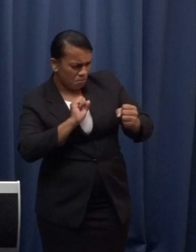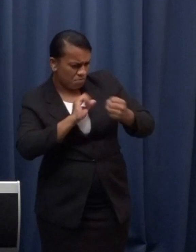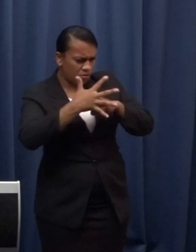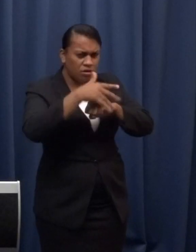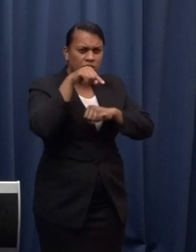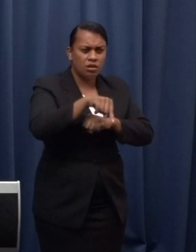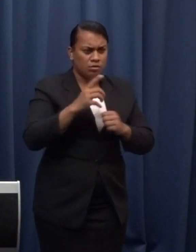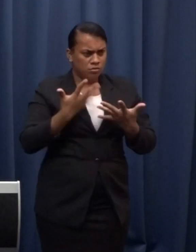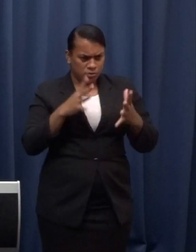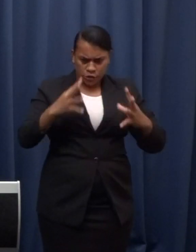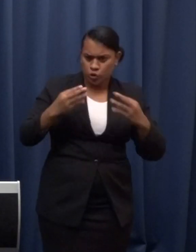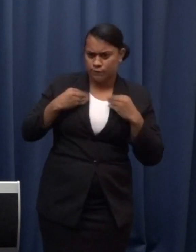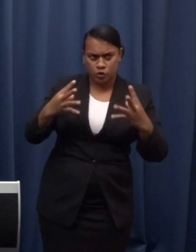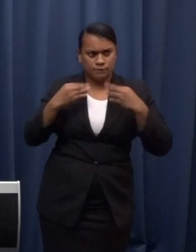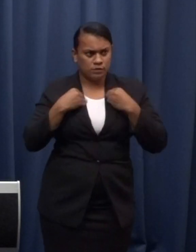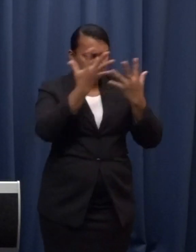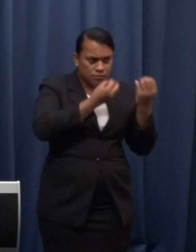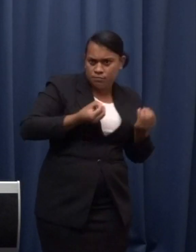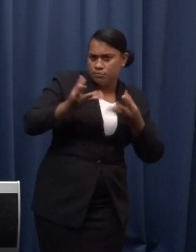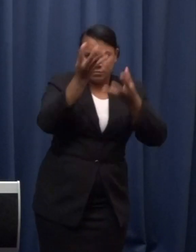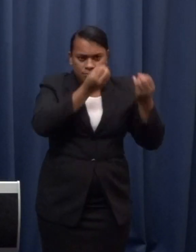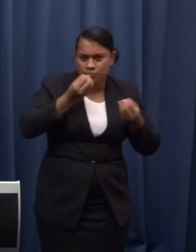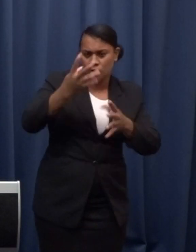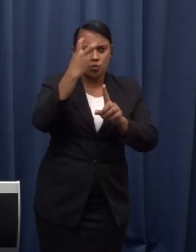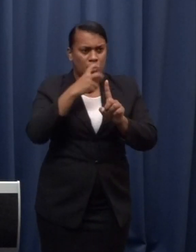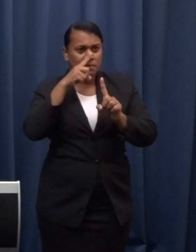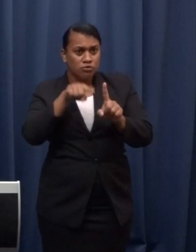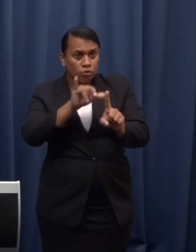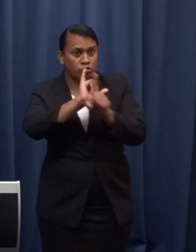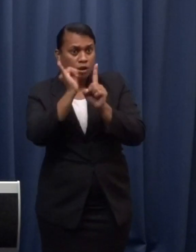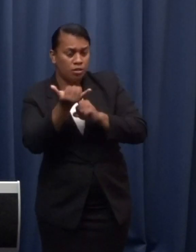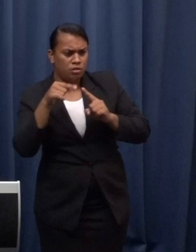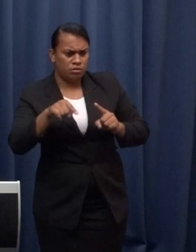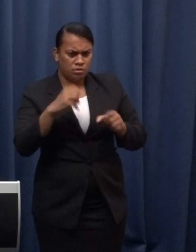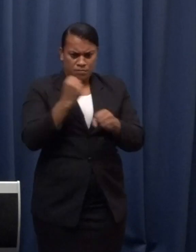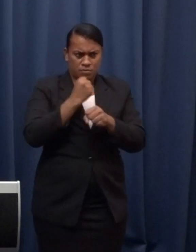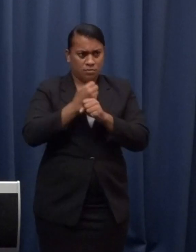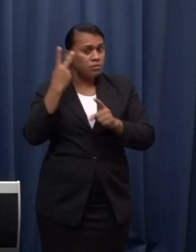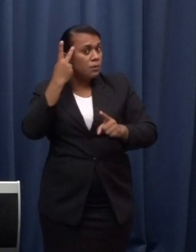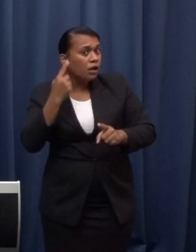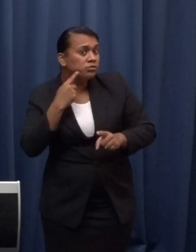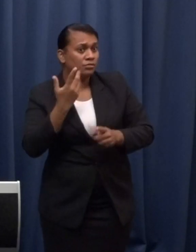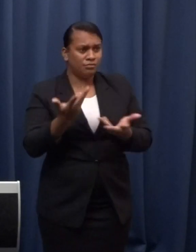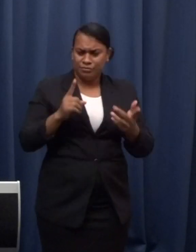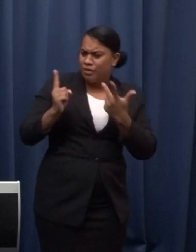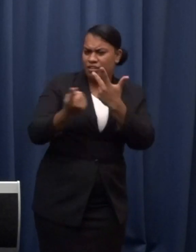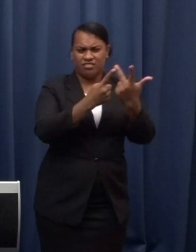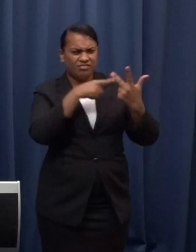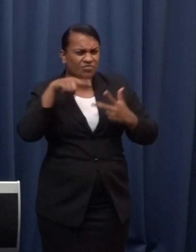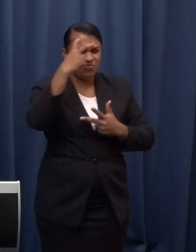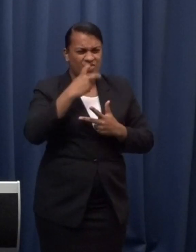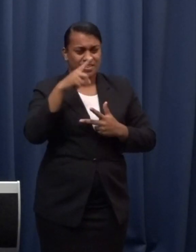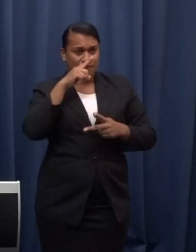infect elderly members of society, including their grandparents and those with underlying health conditions, such as